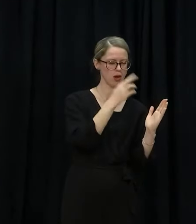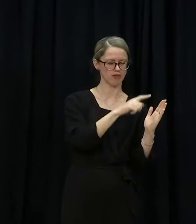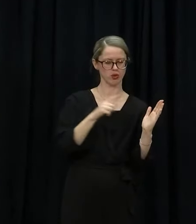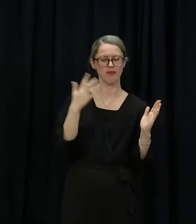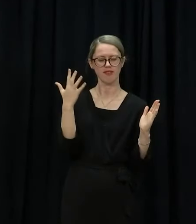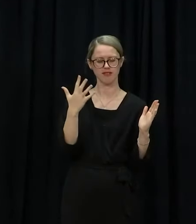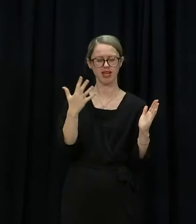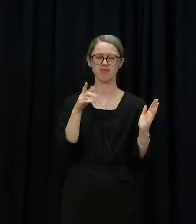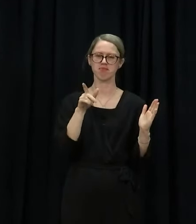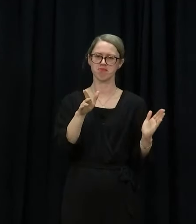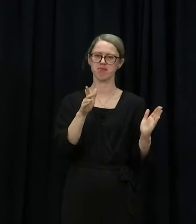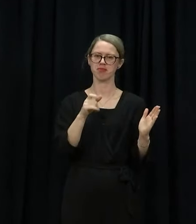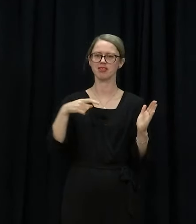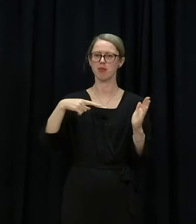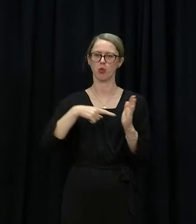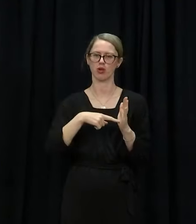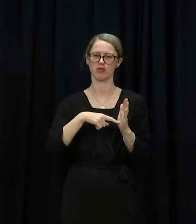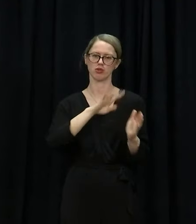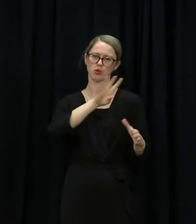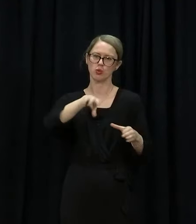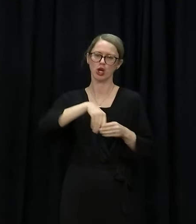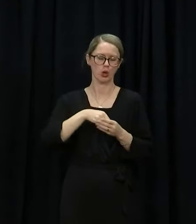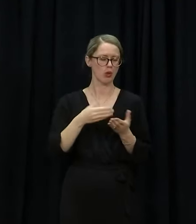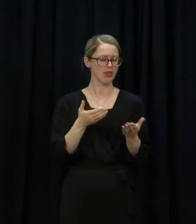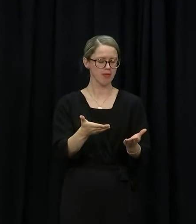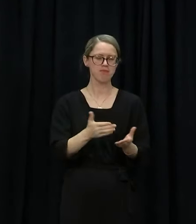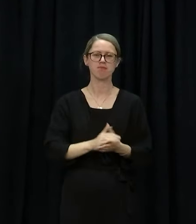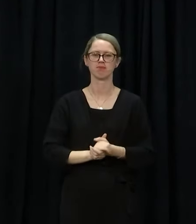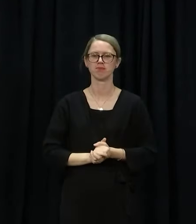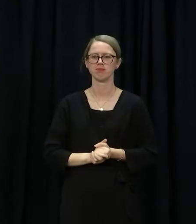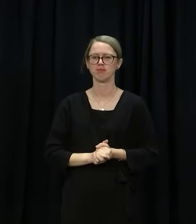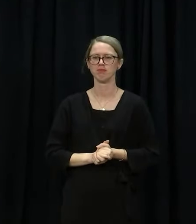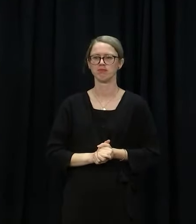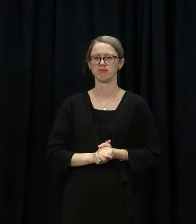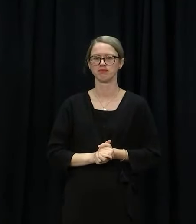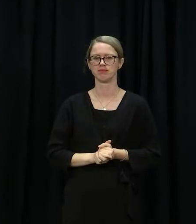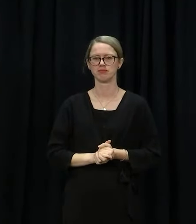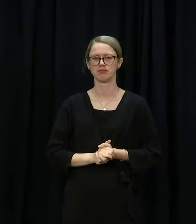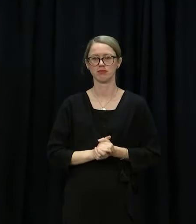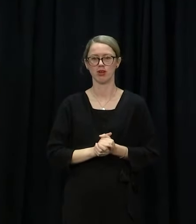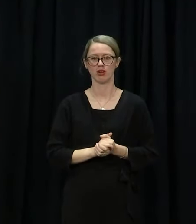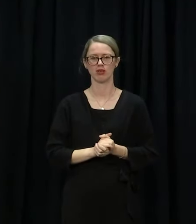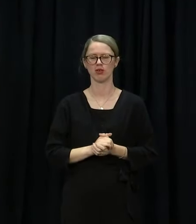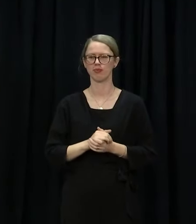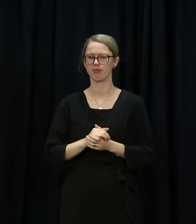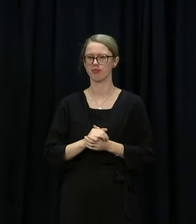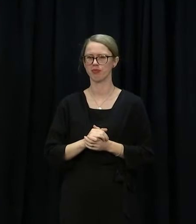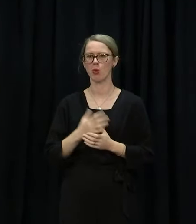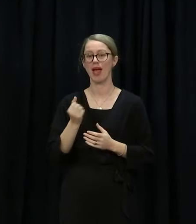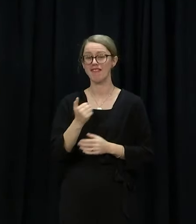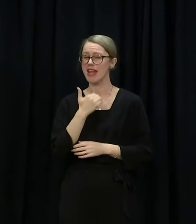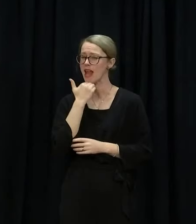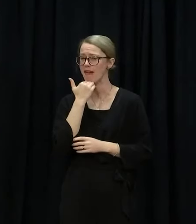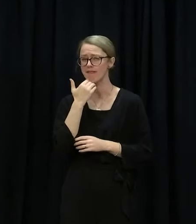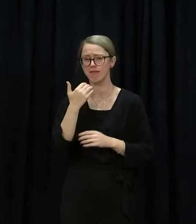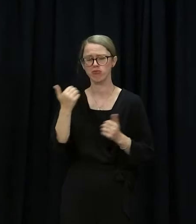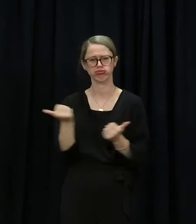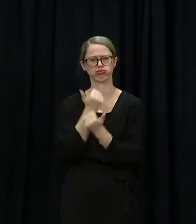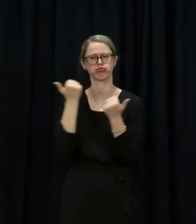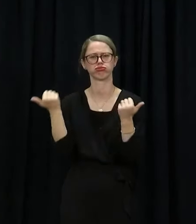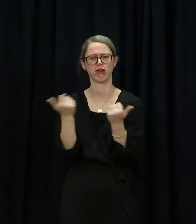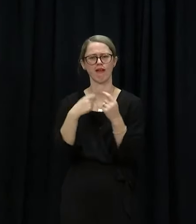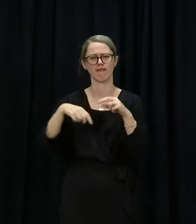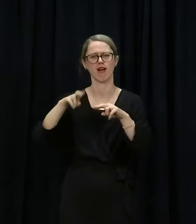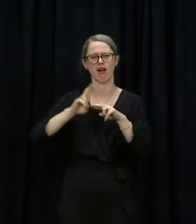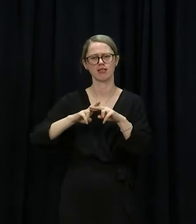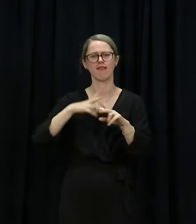this is an important next step. And please be assured again, we have more than enough Pfizer vaccines for everyone,